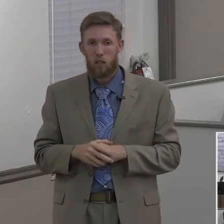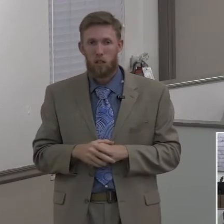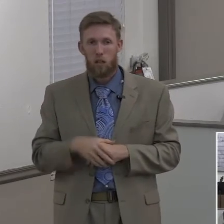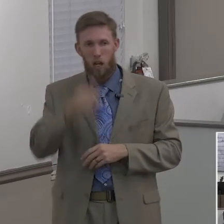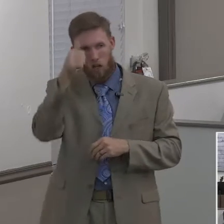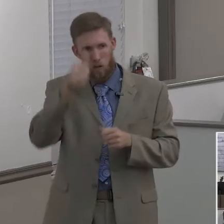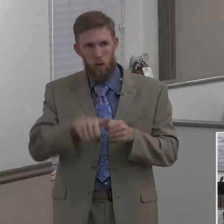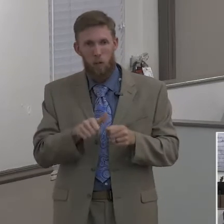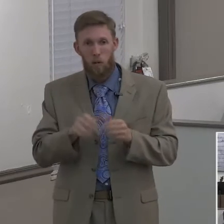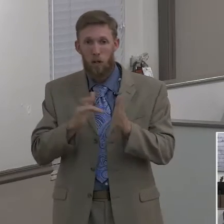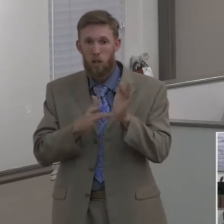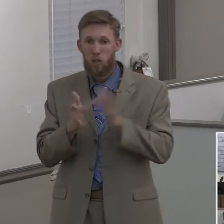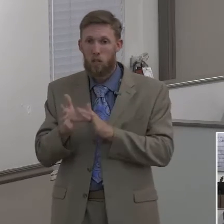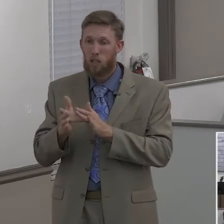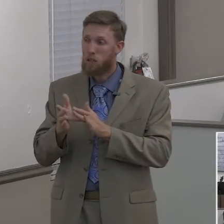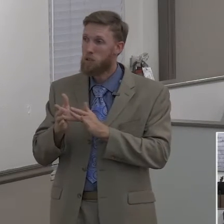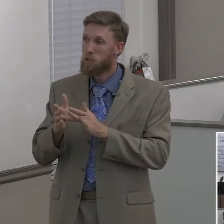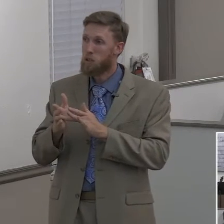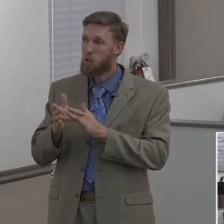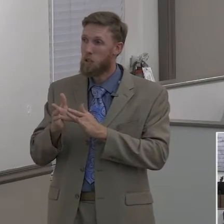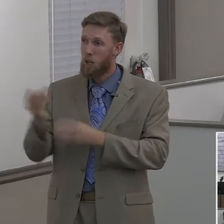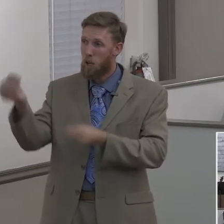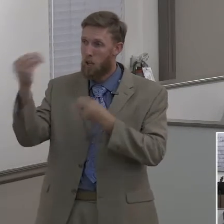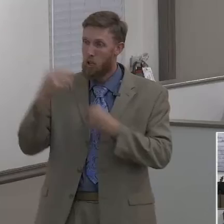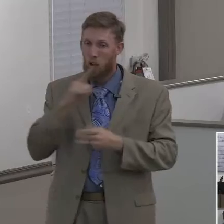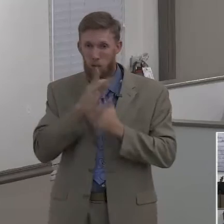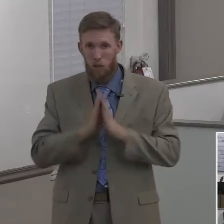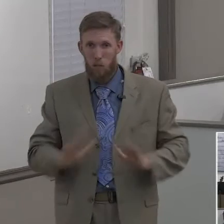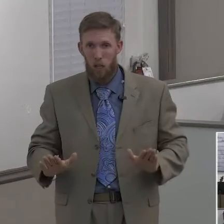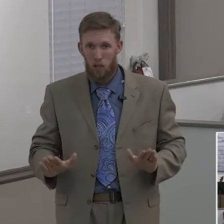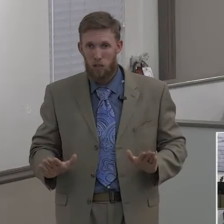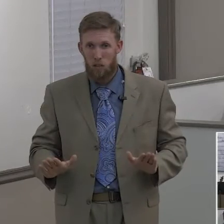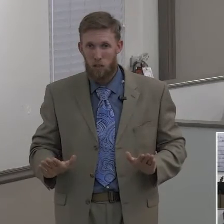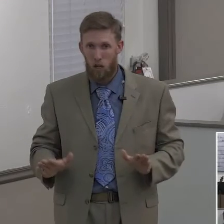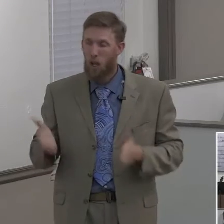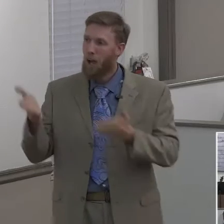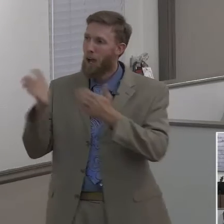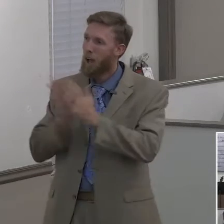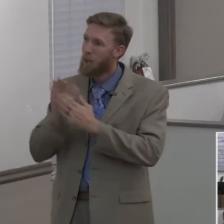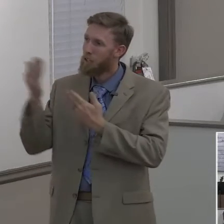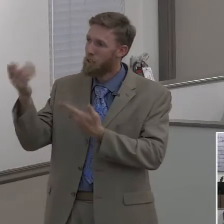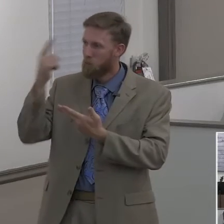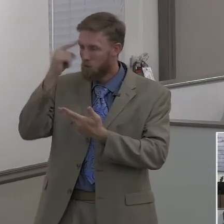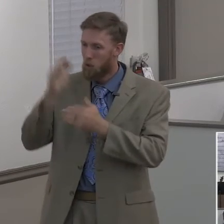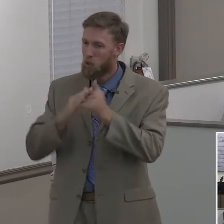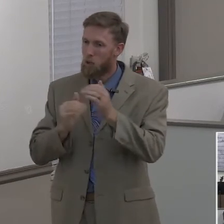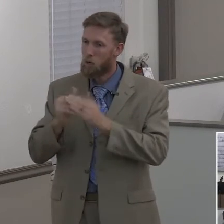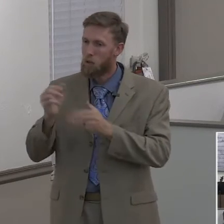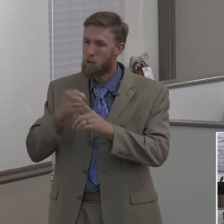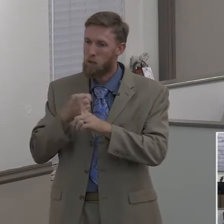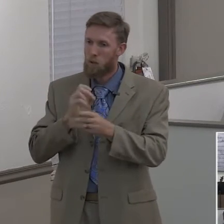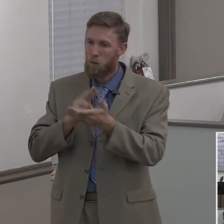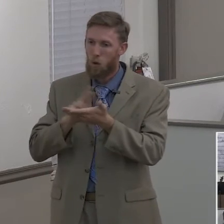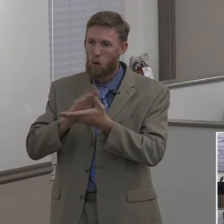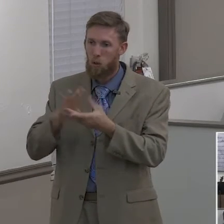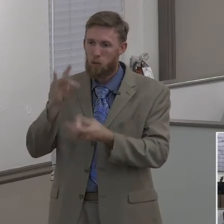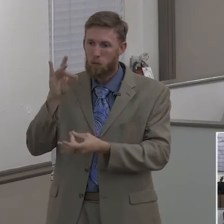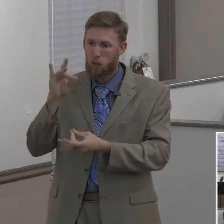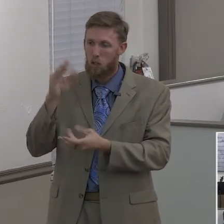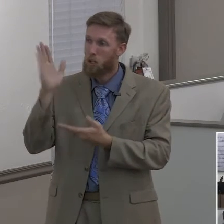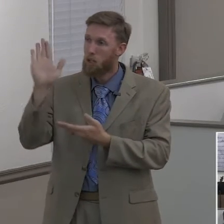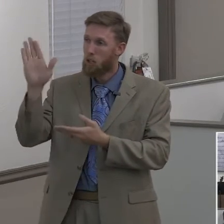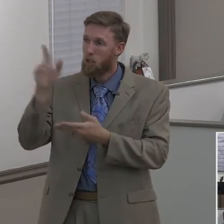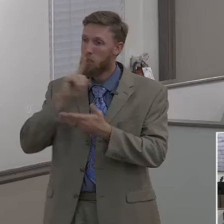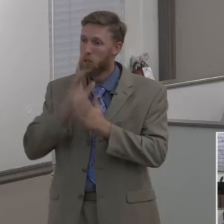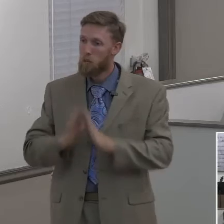talked about Jesus saying, my peace I give to you, my peace I leave to you. Ask Him for the comfort of the Holy Spirit and His